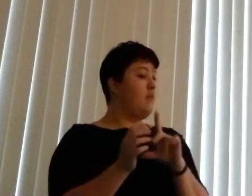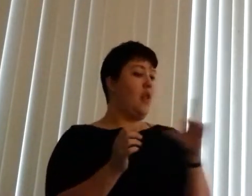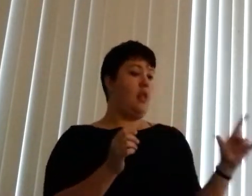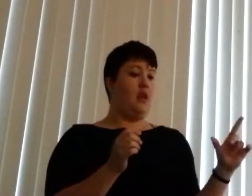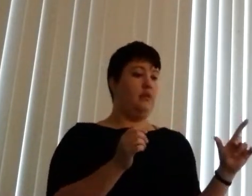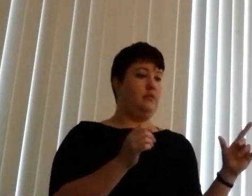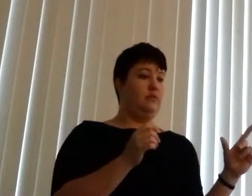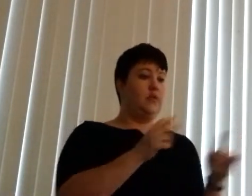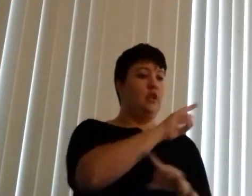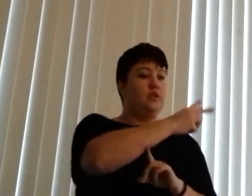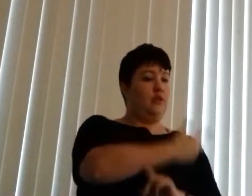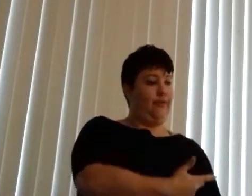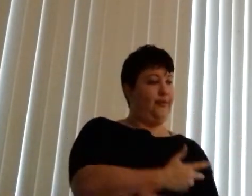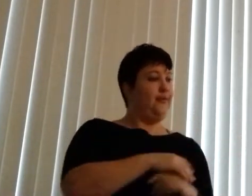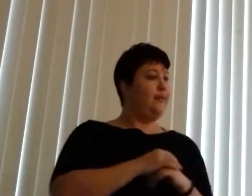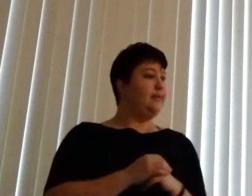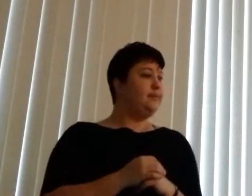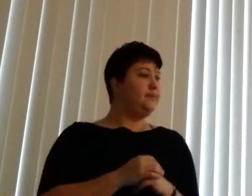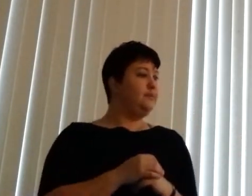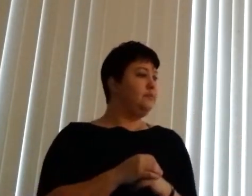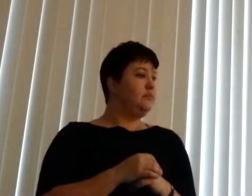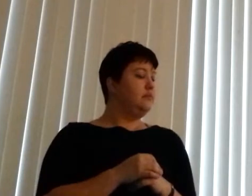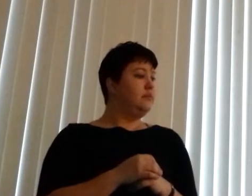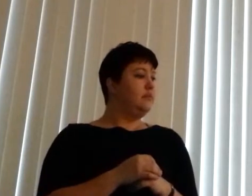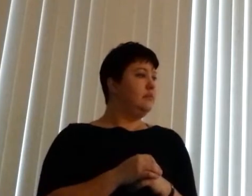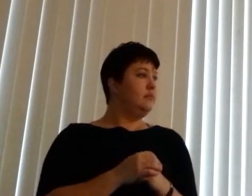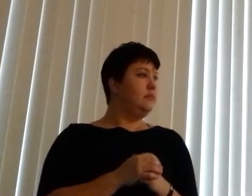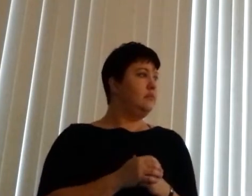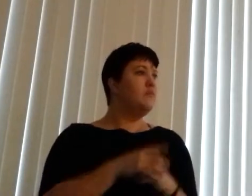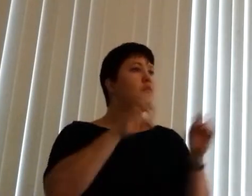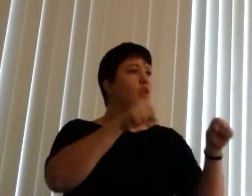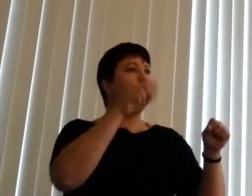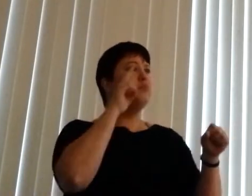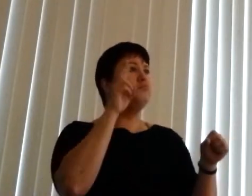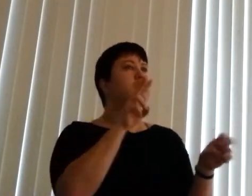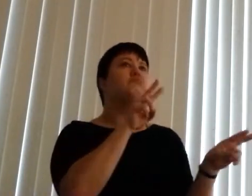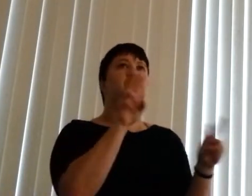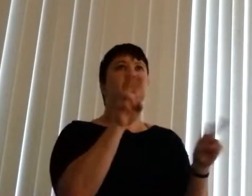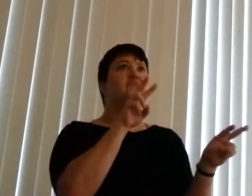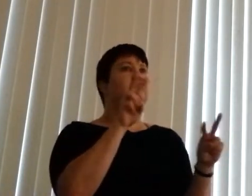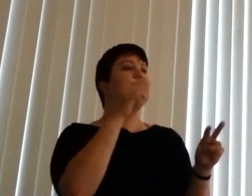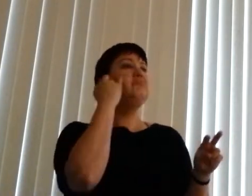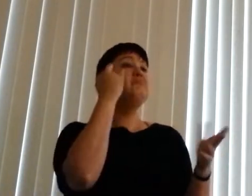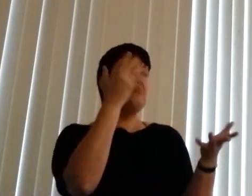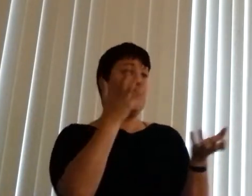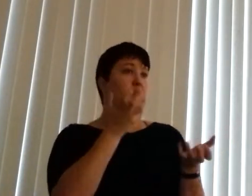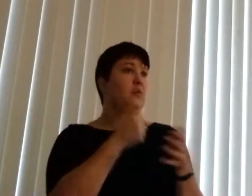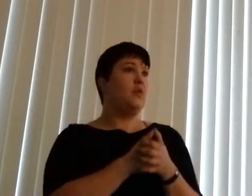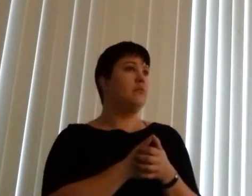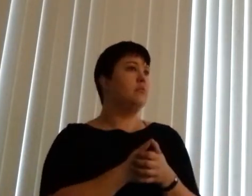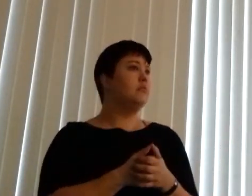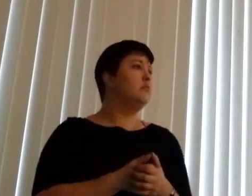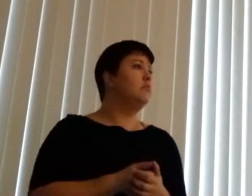and third premise of the argument and the conclusion, just so you can glance at them if you wish.